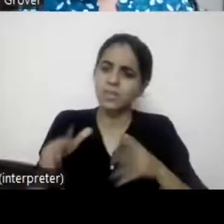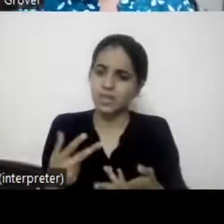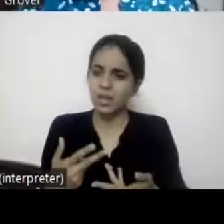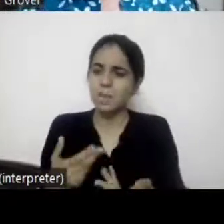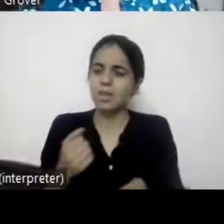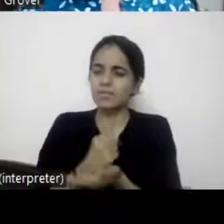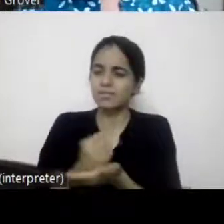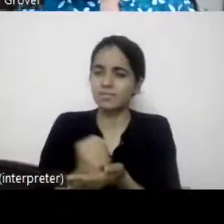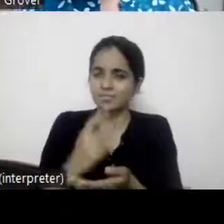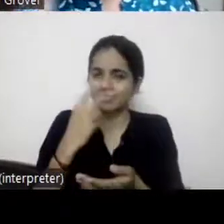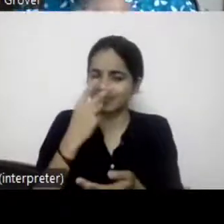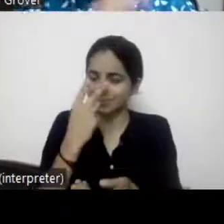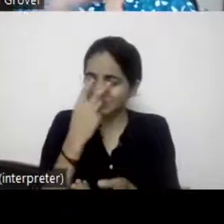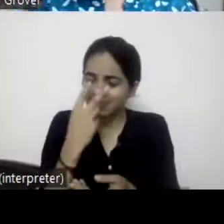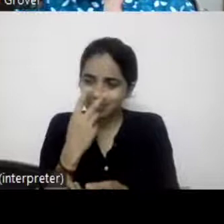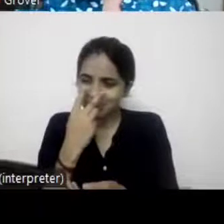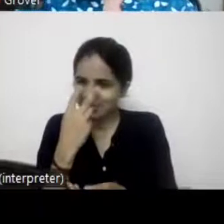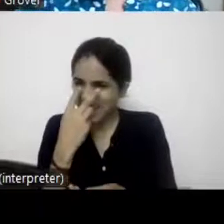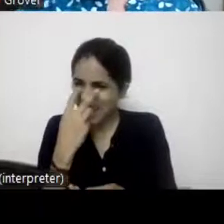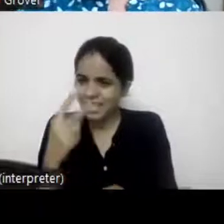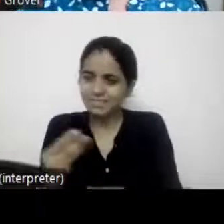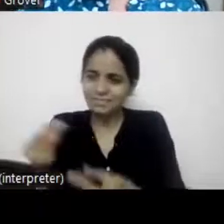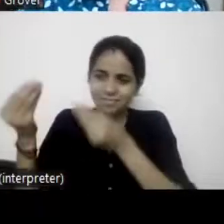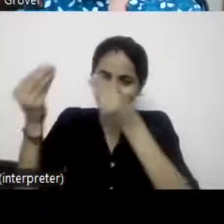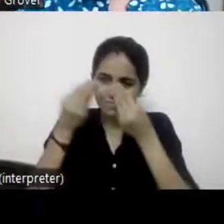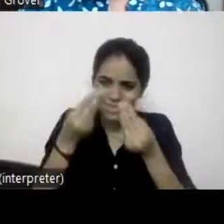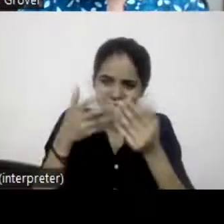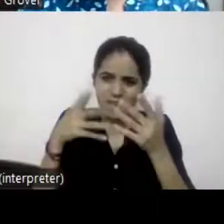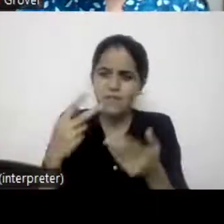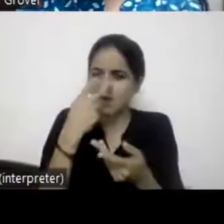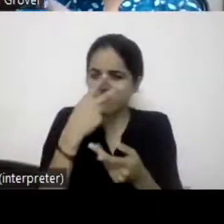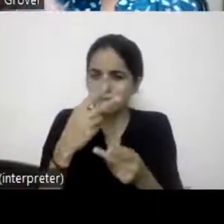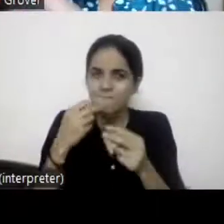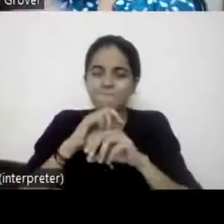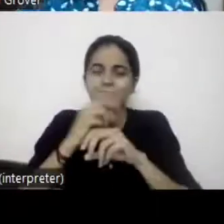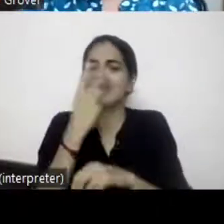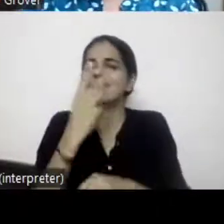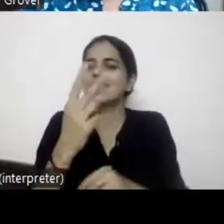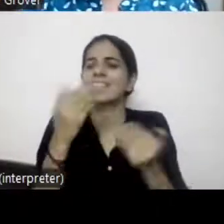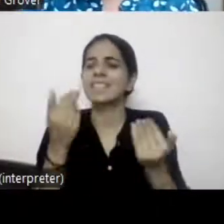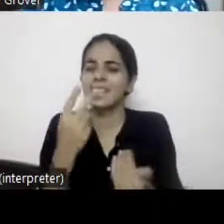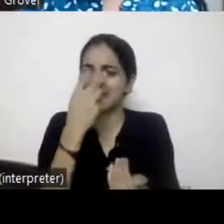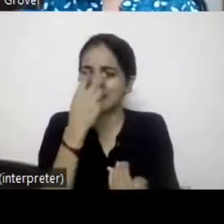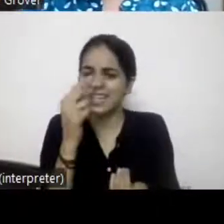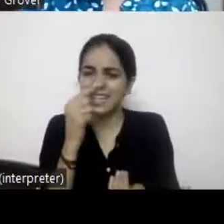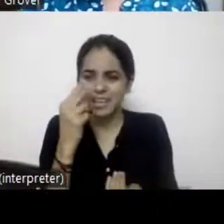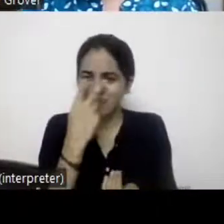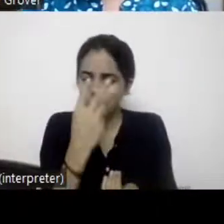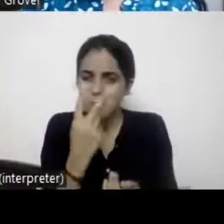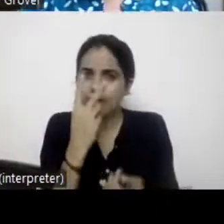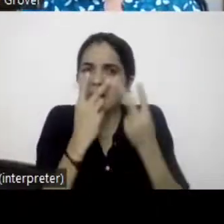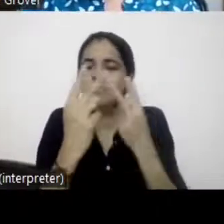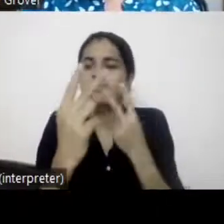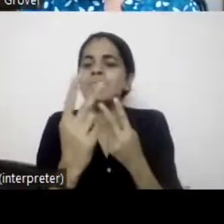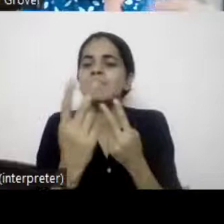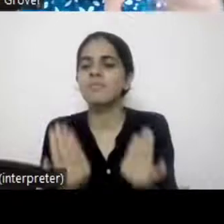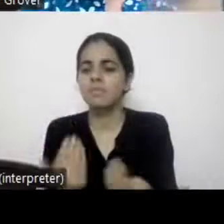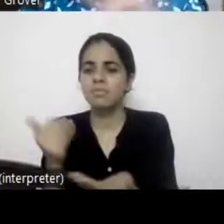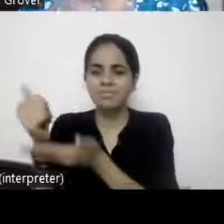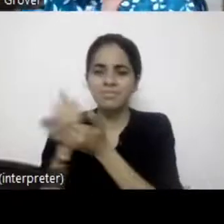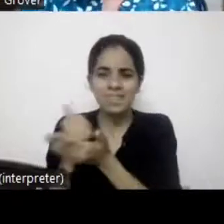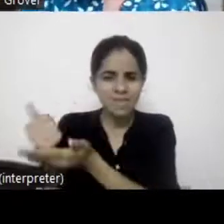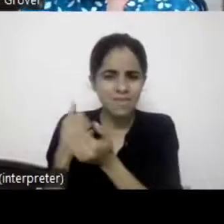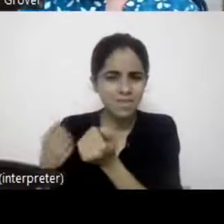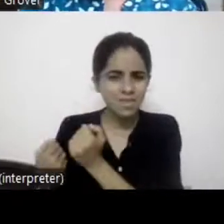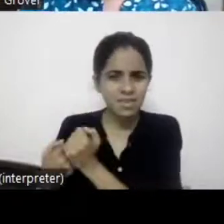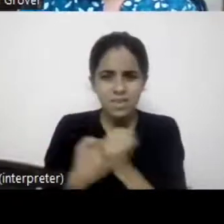back. So there's a lot of, common themes that one can observe when we talk about this